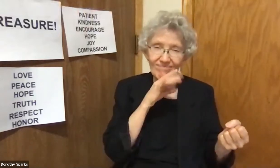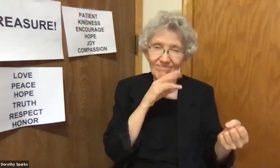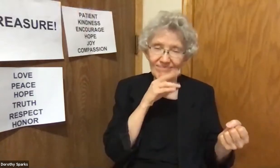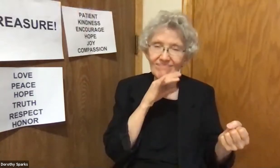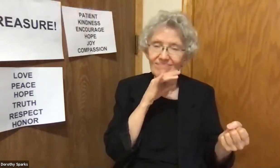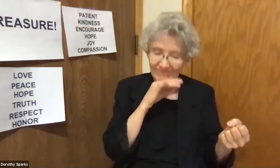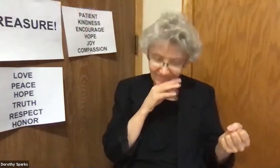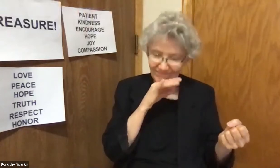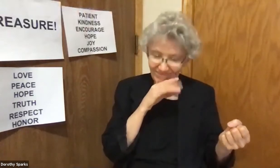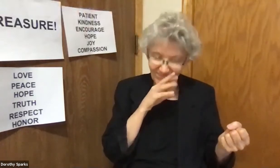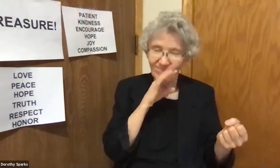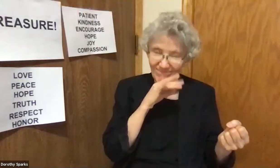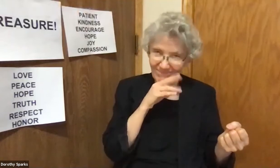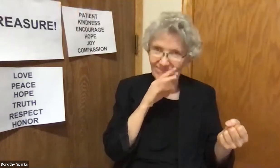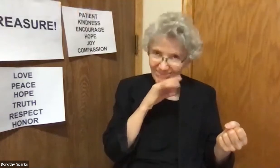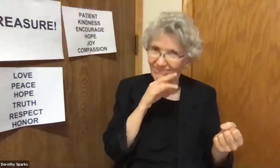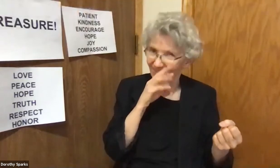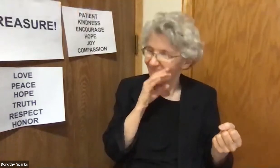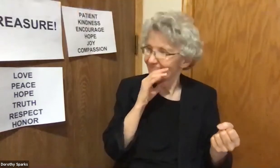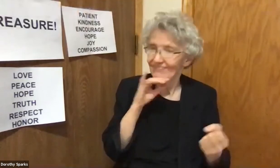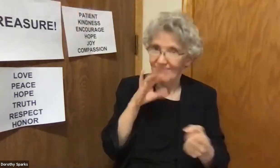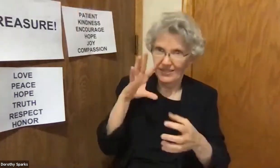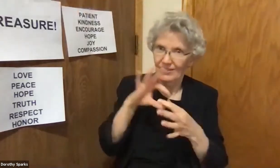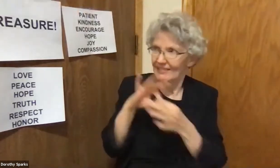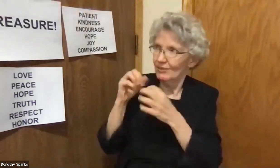So when Baruch was reading the scroll,